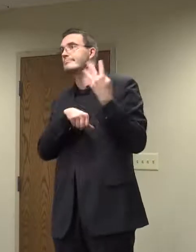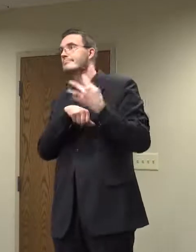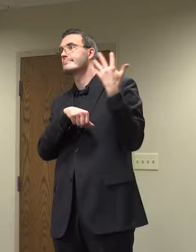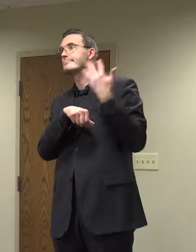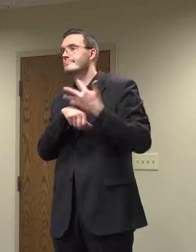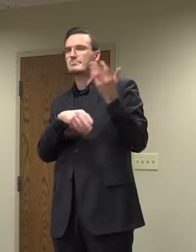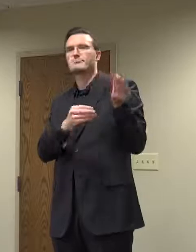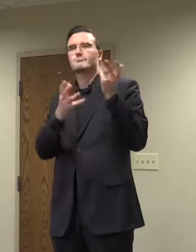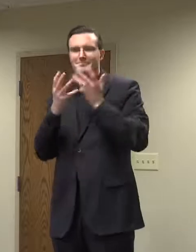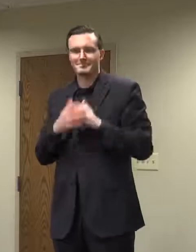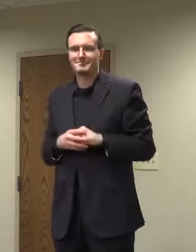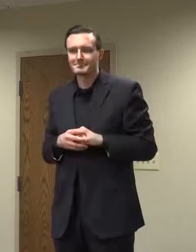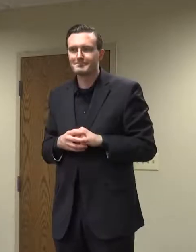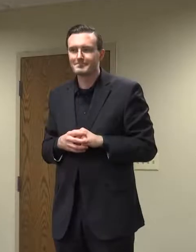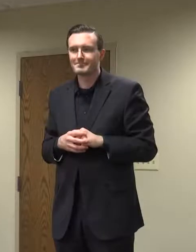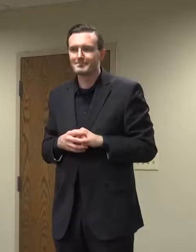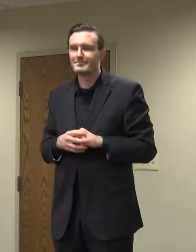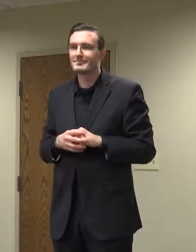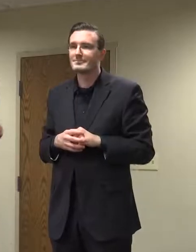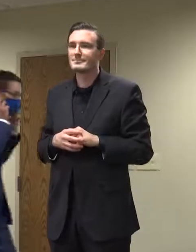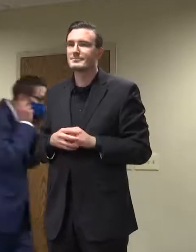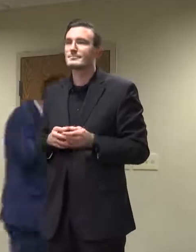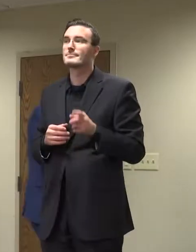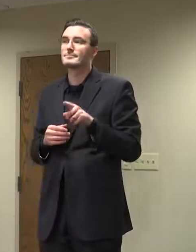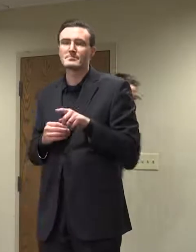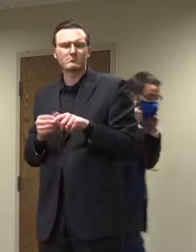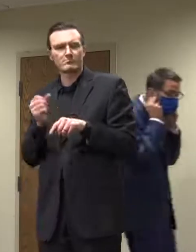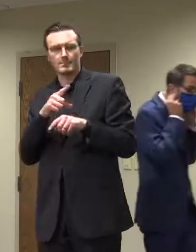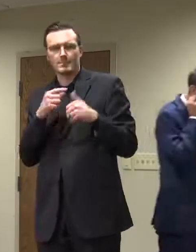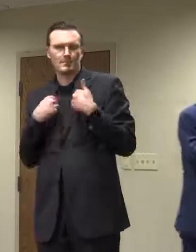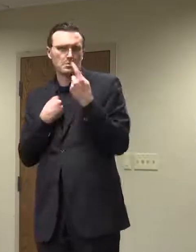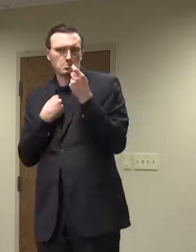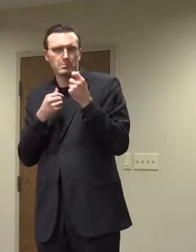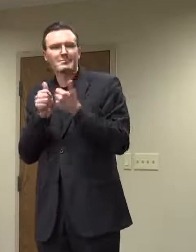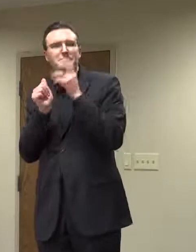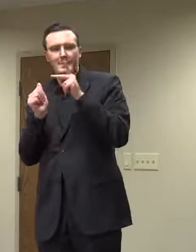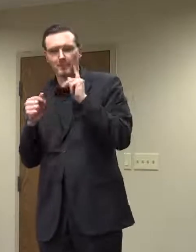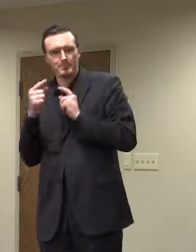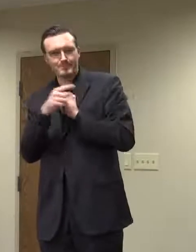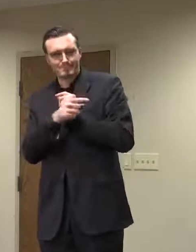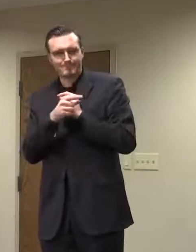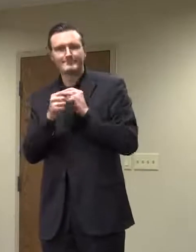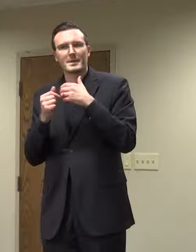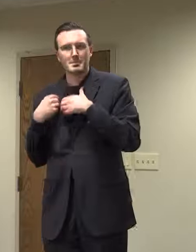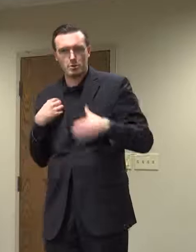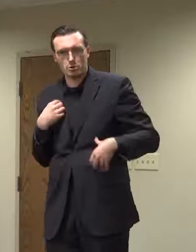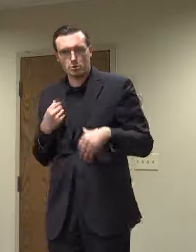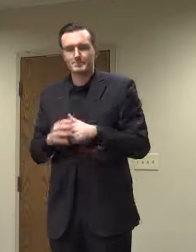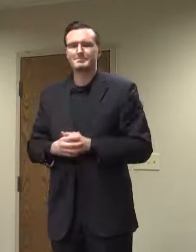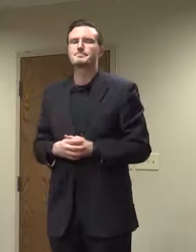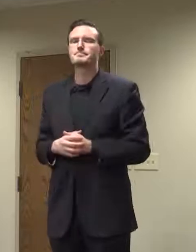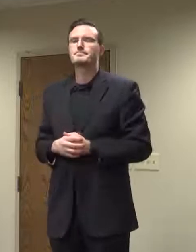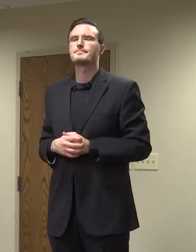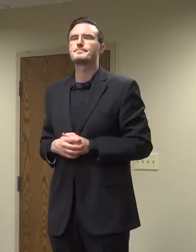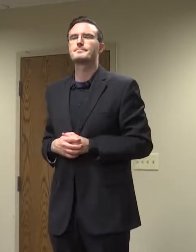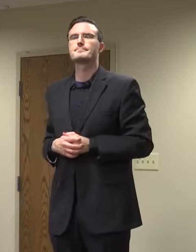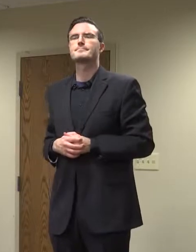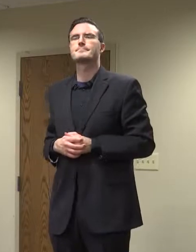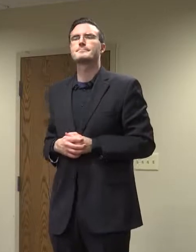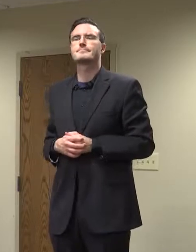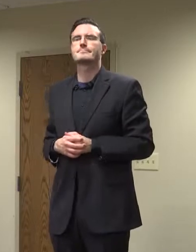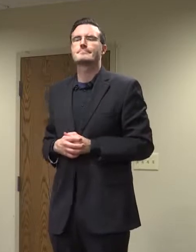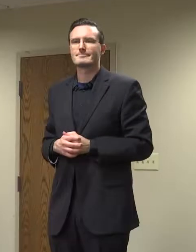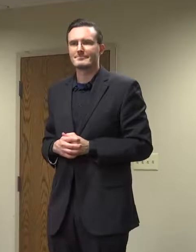I have one follow-up for you. Just generally saw a lot of